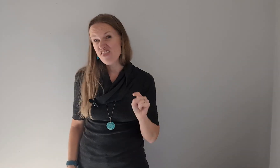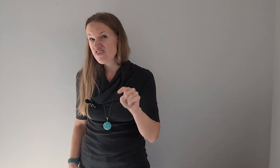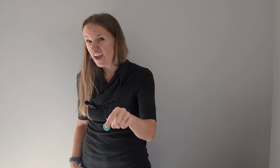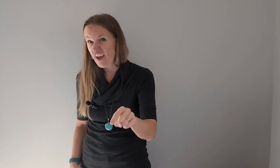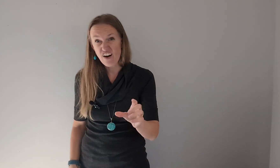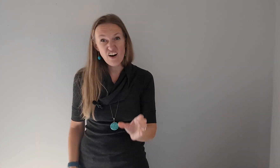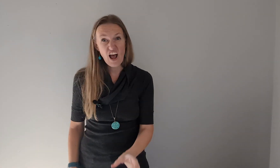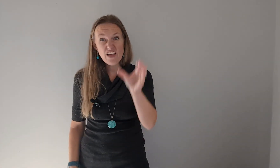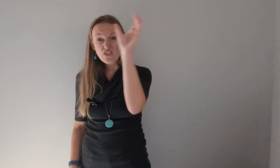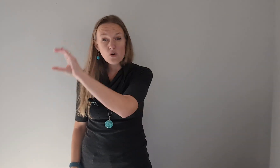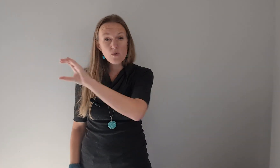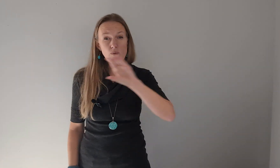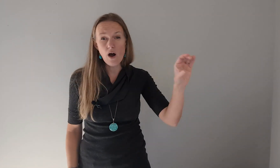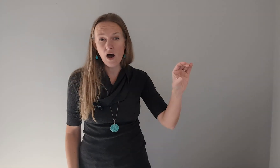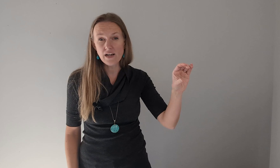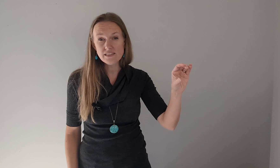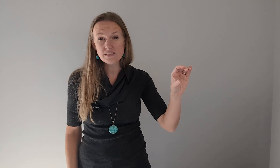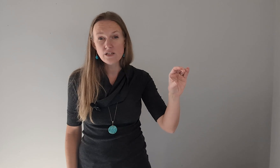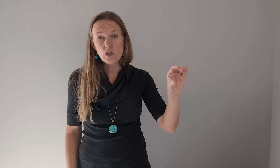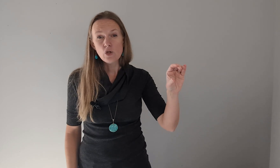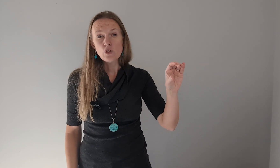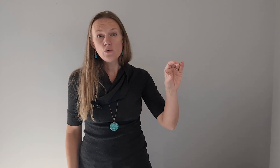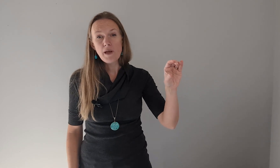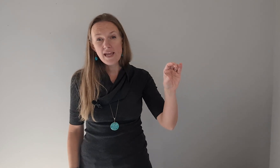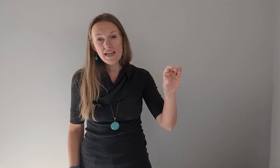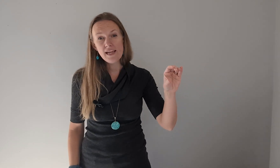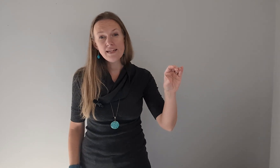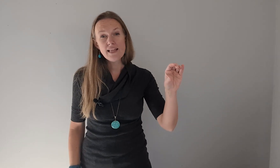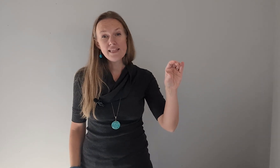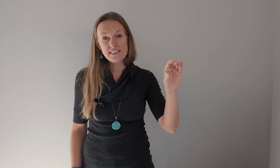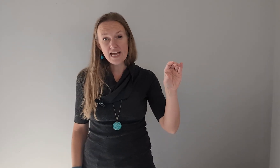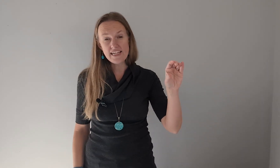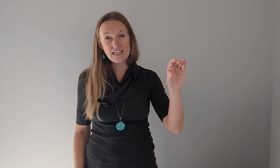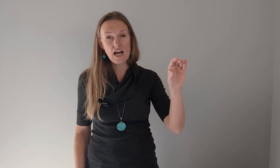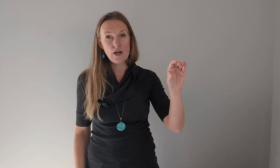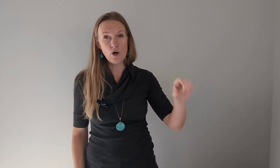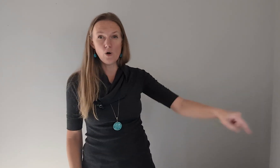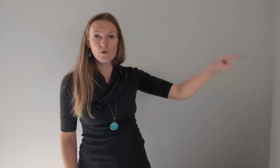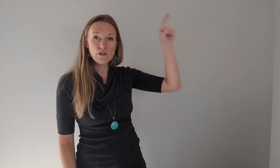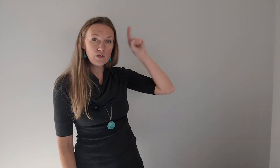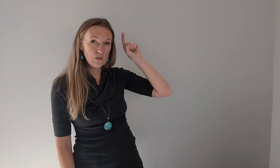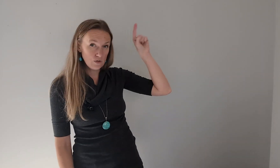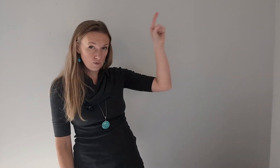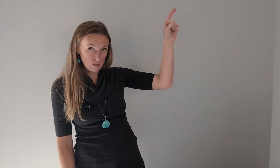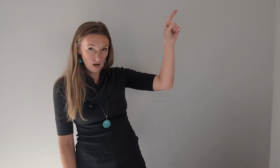And there at the cross, you paid the debt I owed. You,